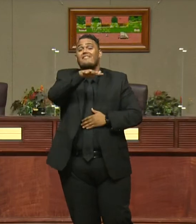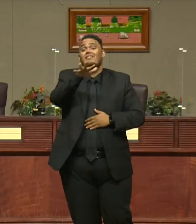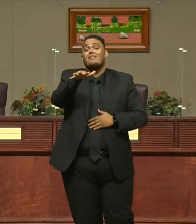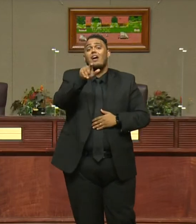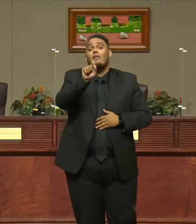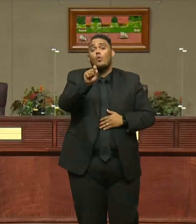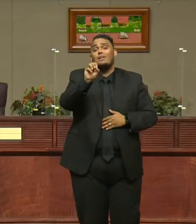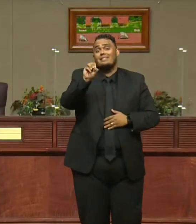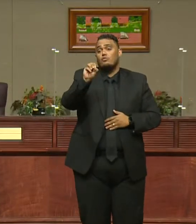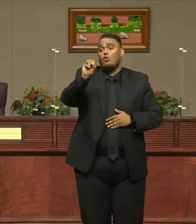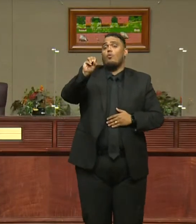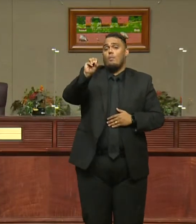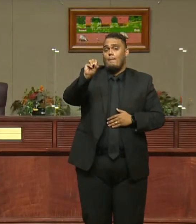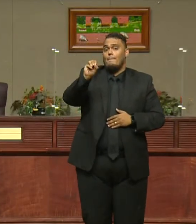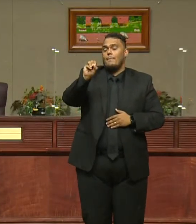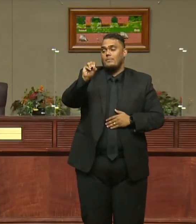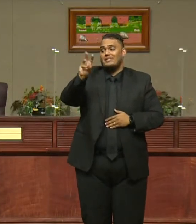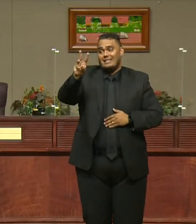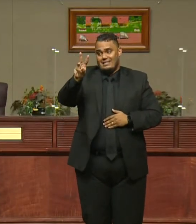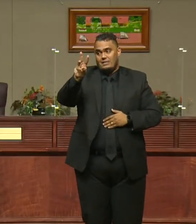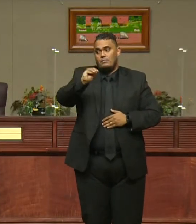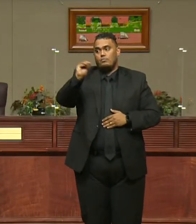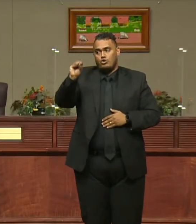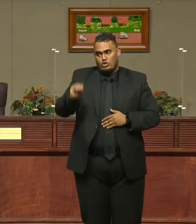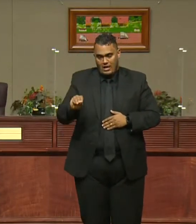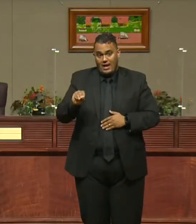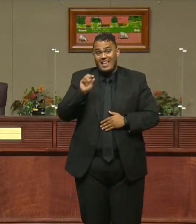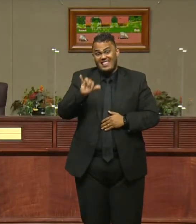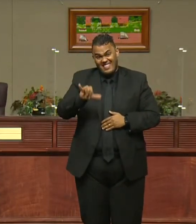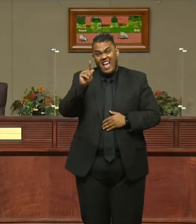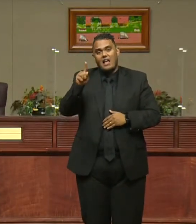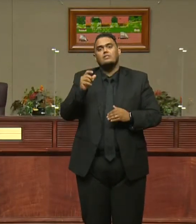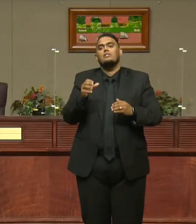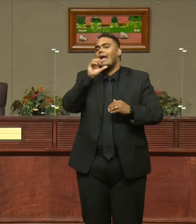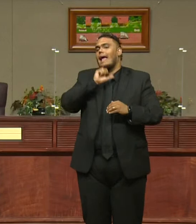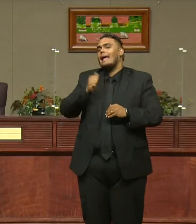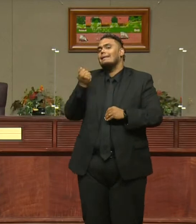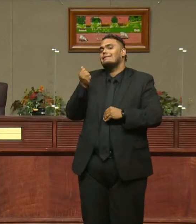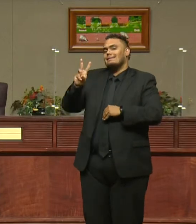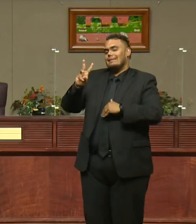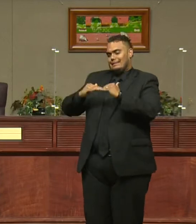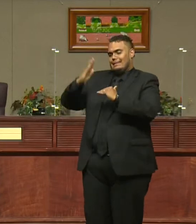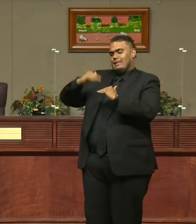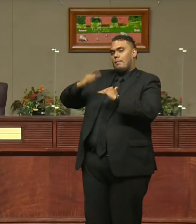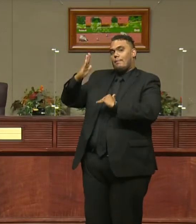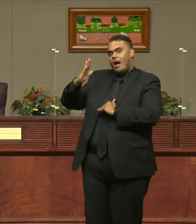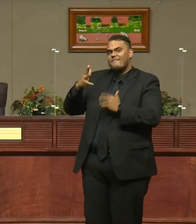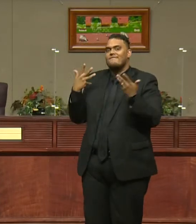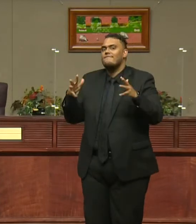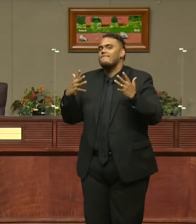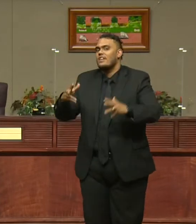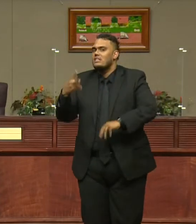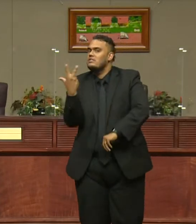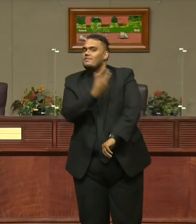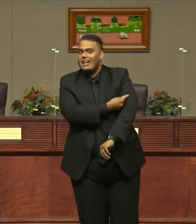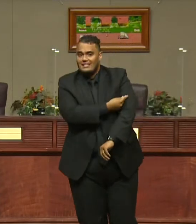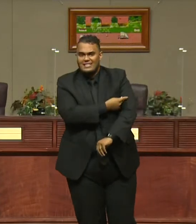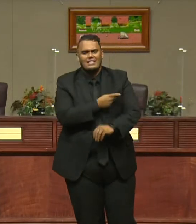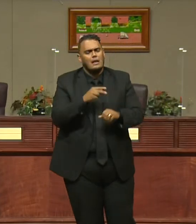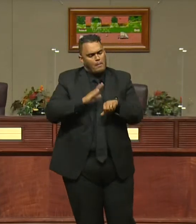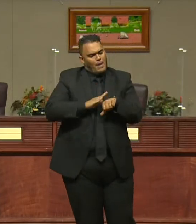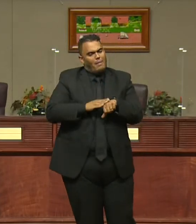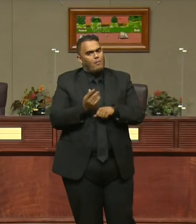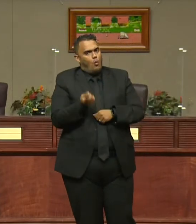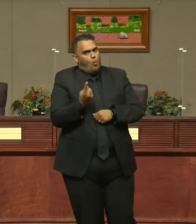55.07% of our population over 16 years old have been vaccinated with at least one dose, and that